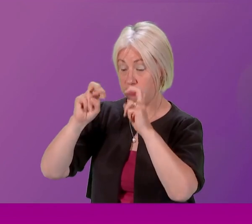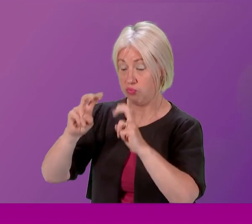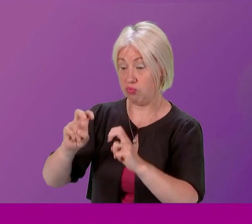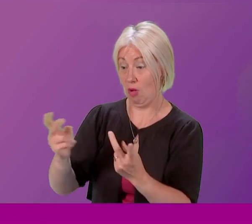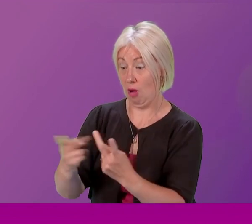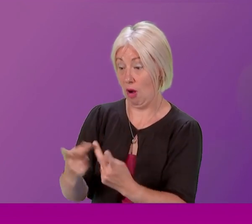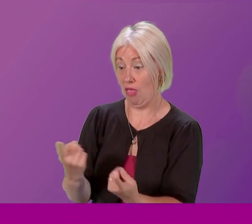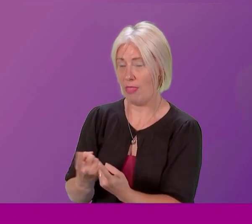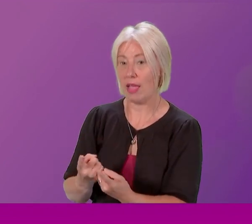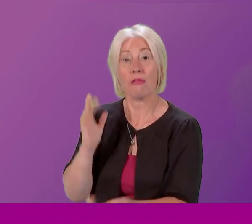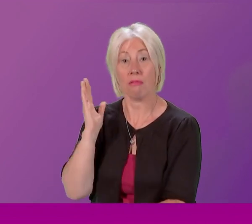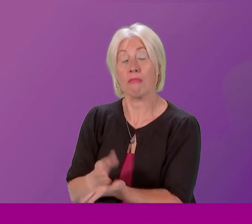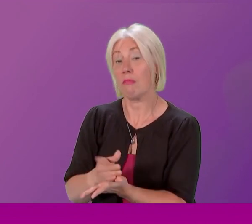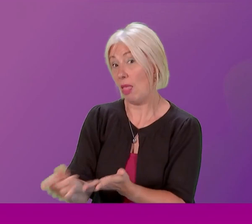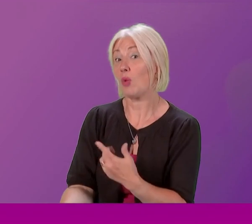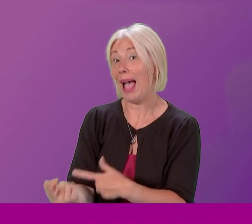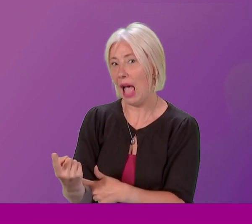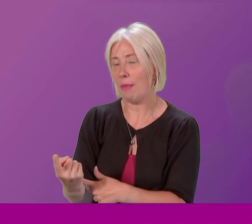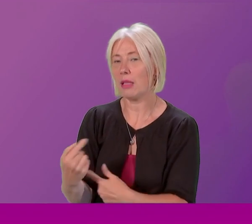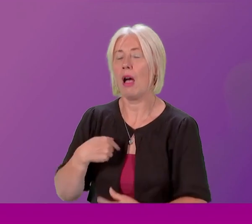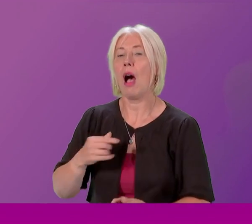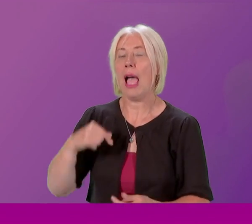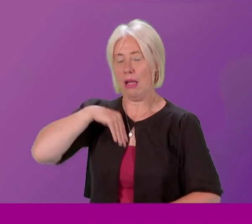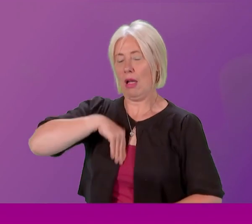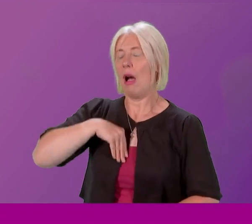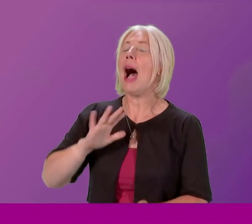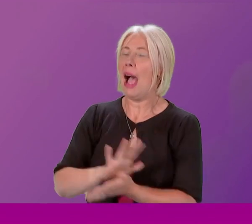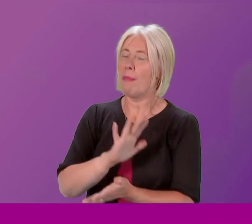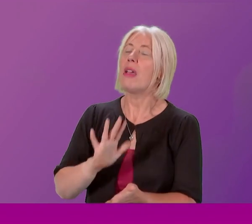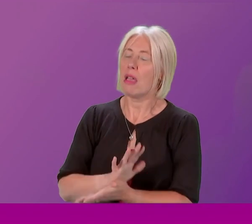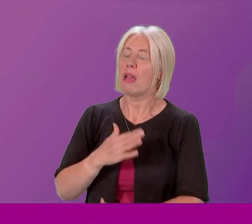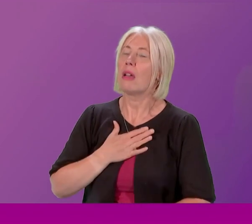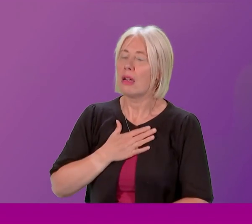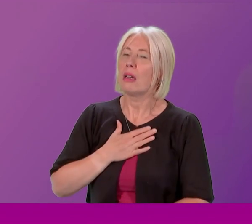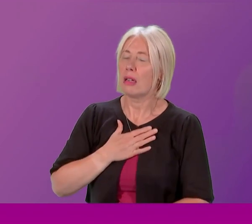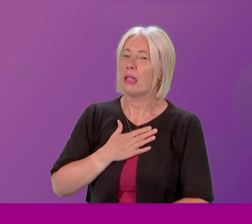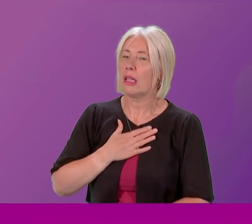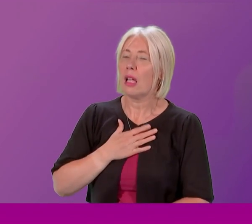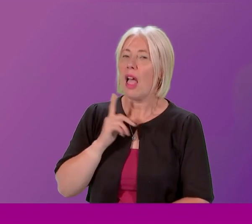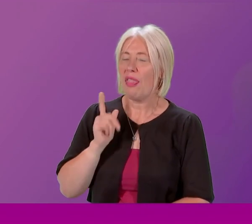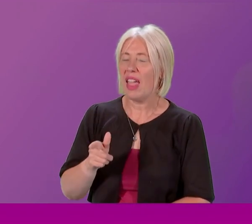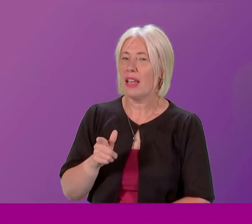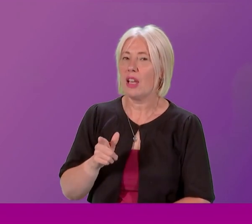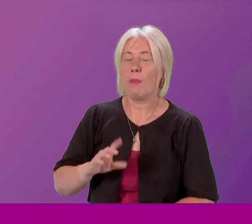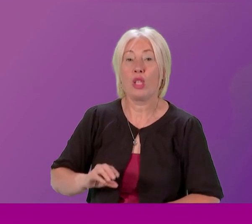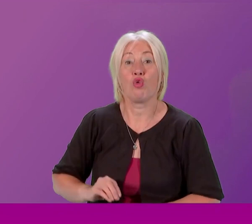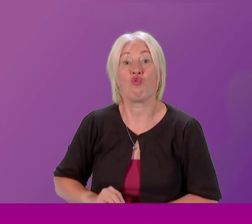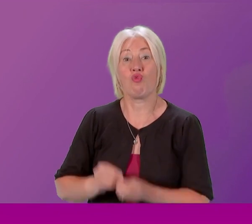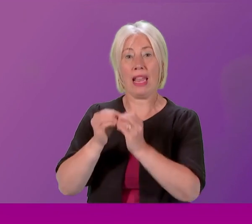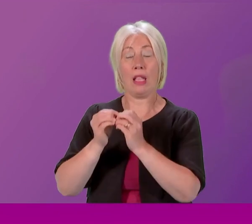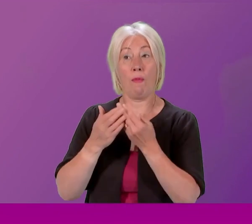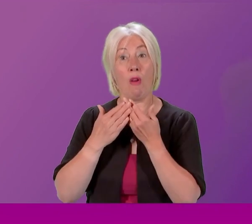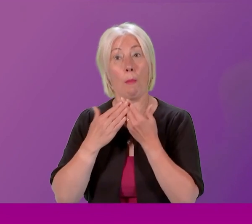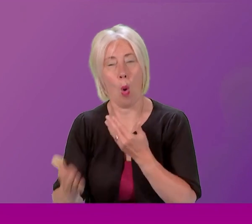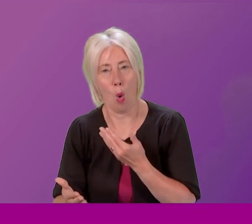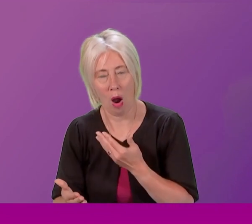territories, and that's exactly what happened. But it made me a much happier person, and it made me it created things that would